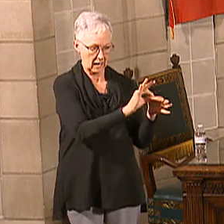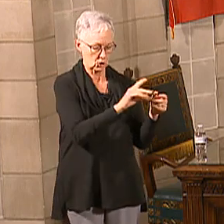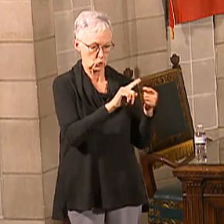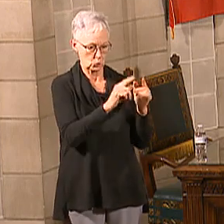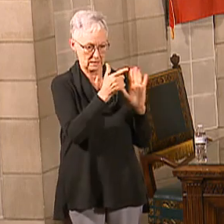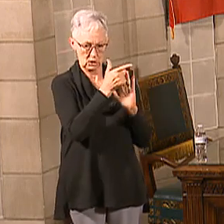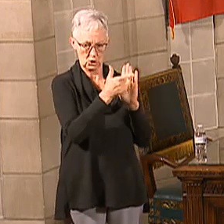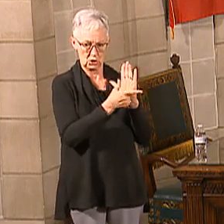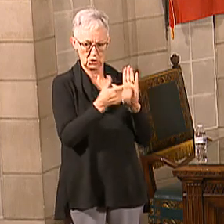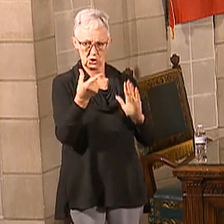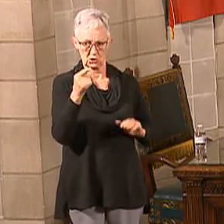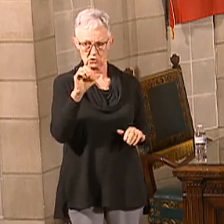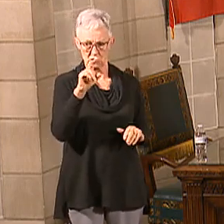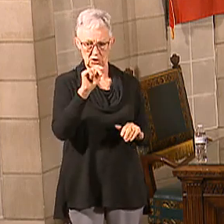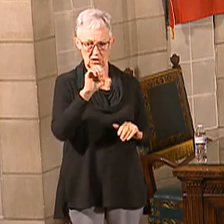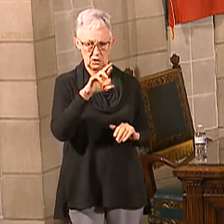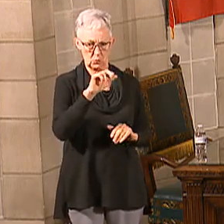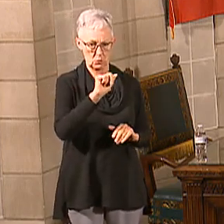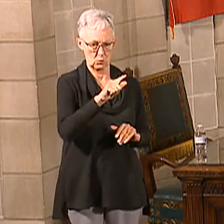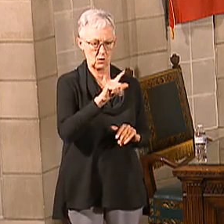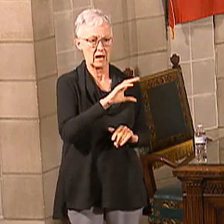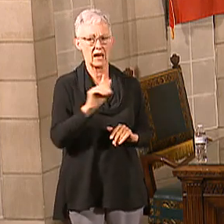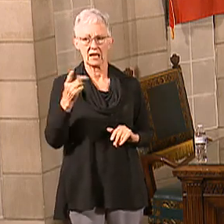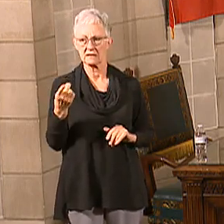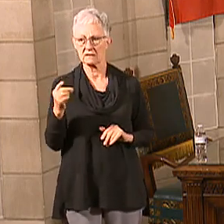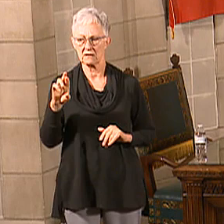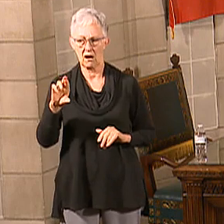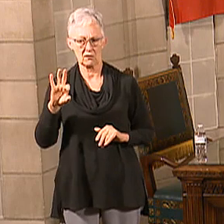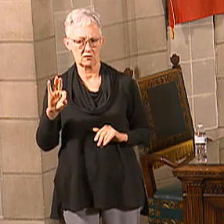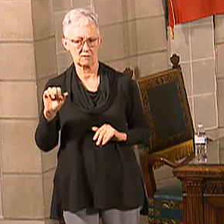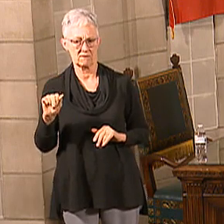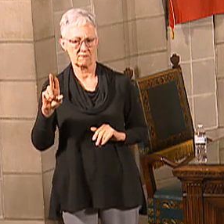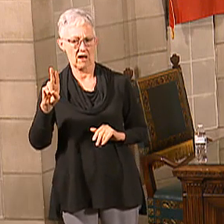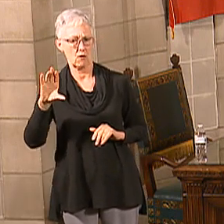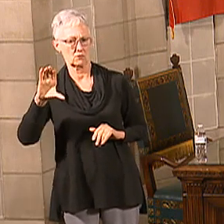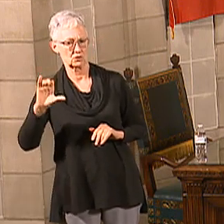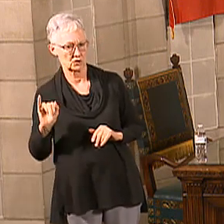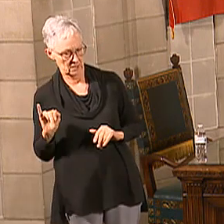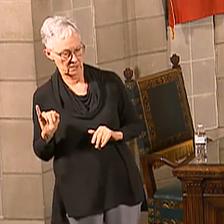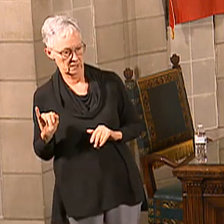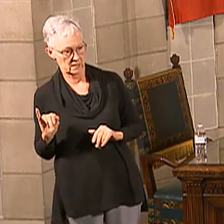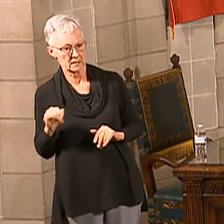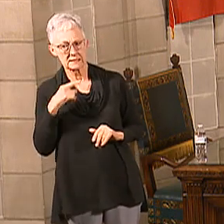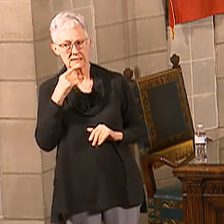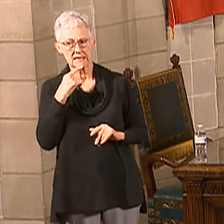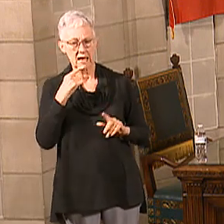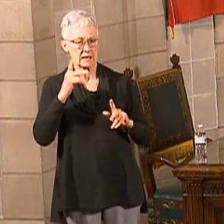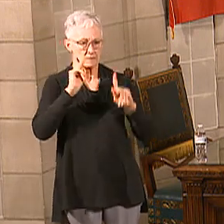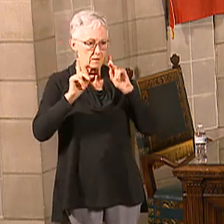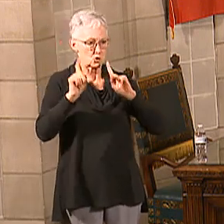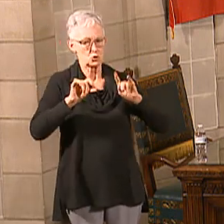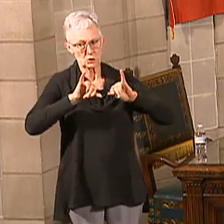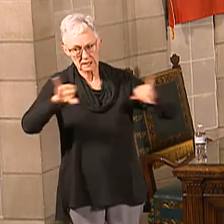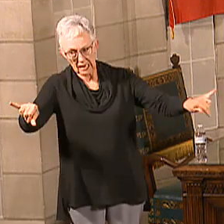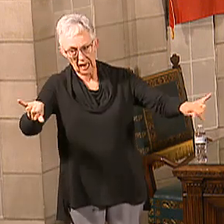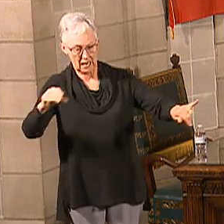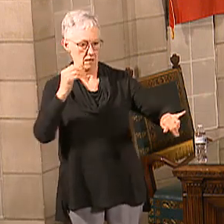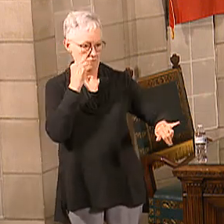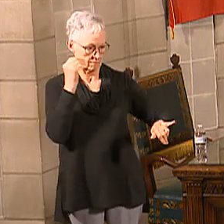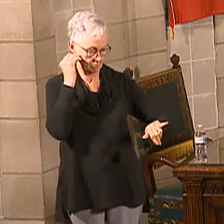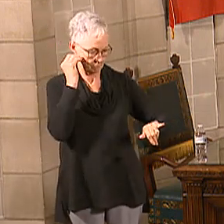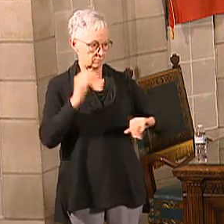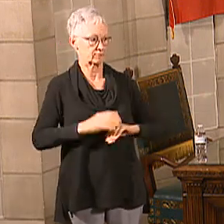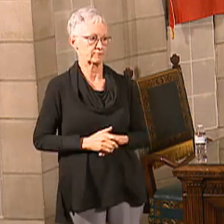and Dr. Fauci have been talking about stay at home, and that's the federal guidance coming from that. First of